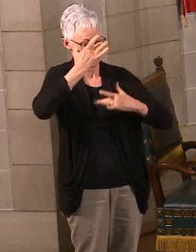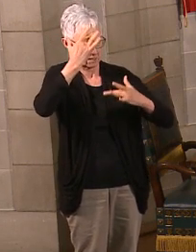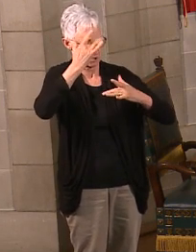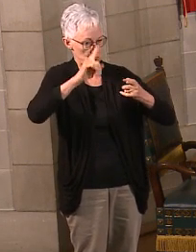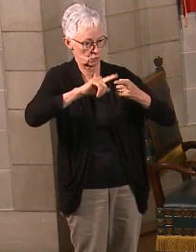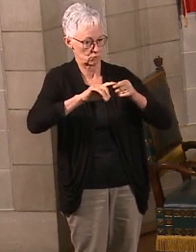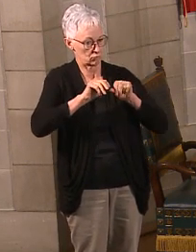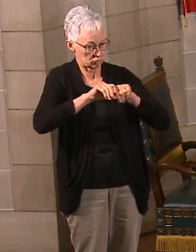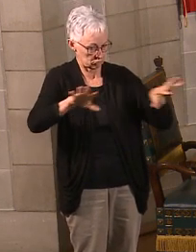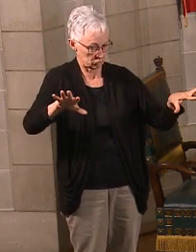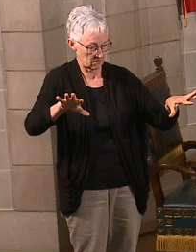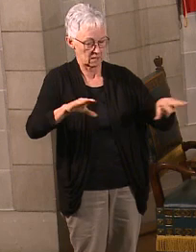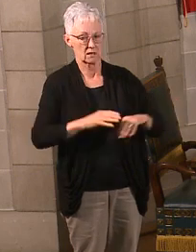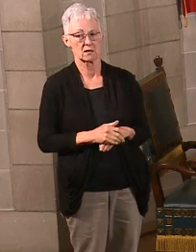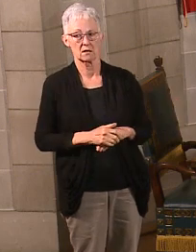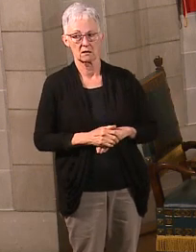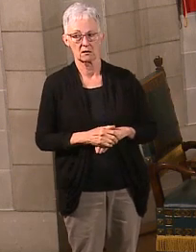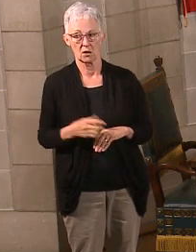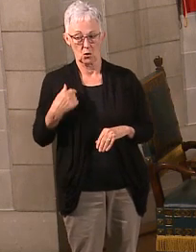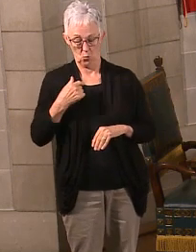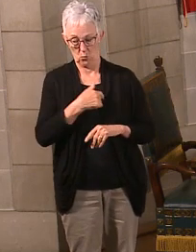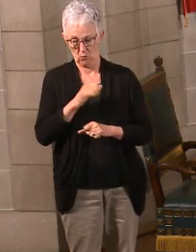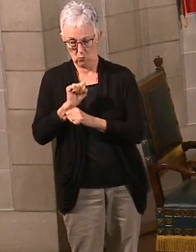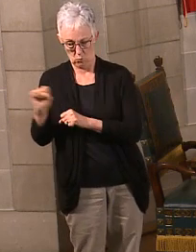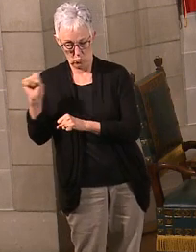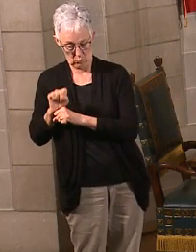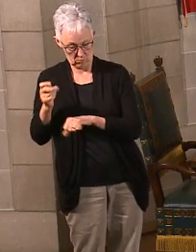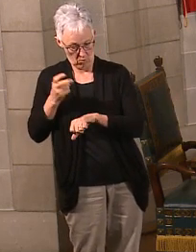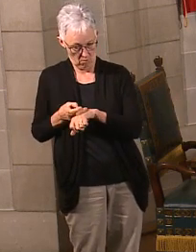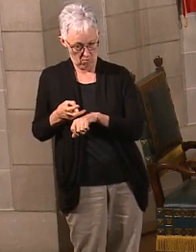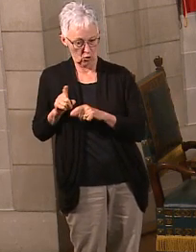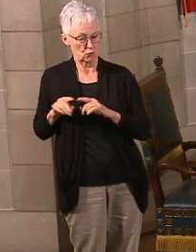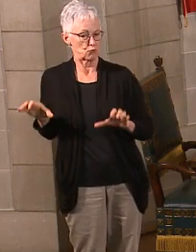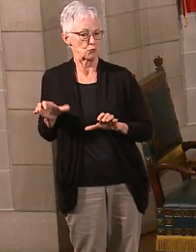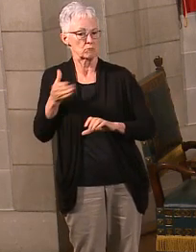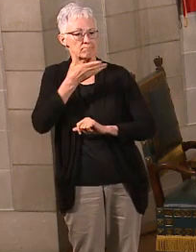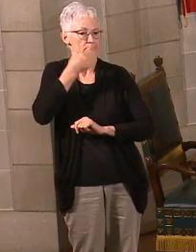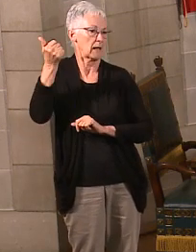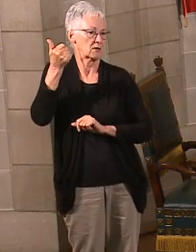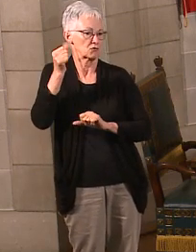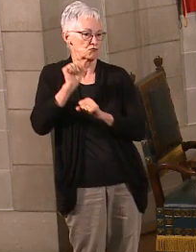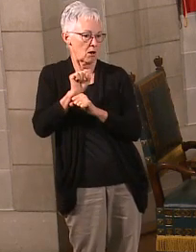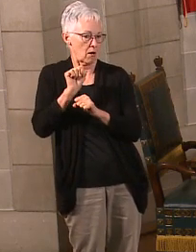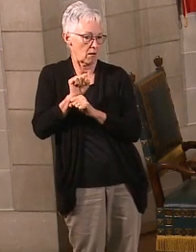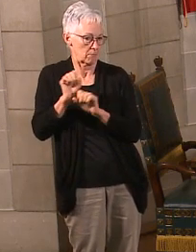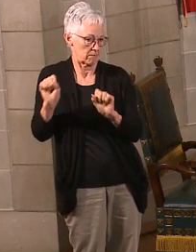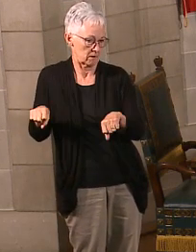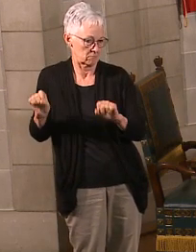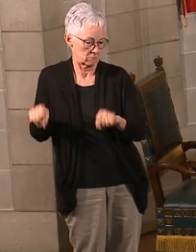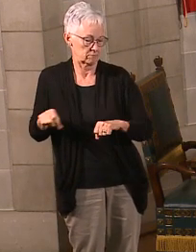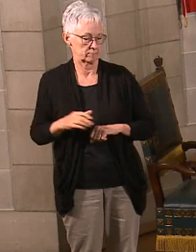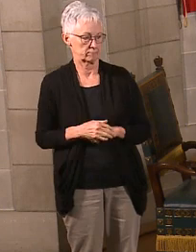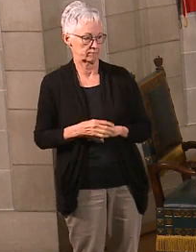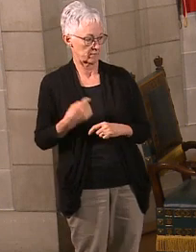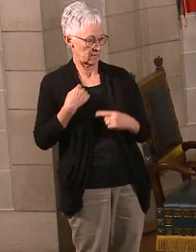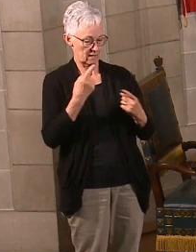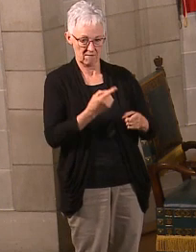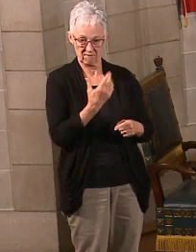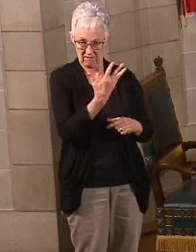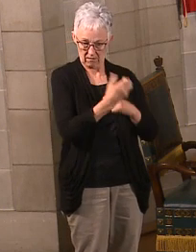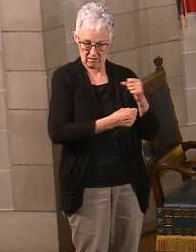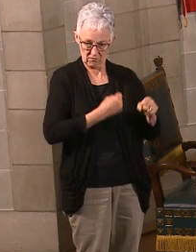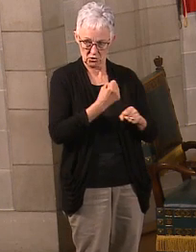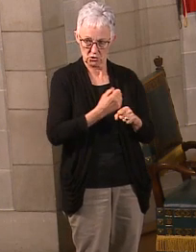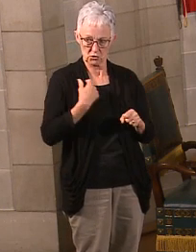although most of our work is done extremely well. Over the last 5 years, we've reduced staff turnover, increased staff